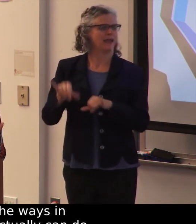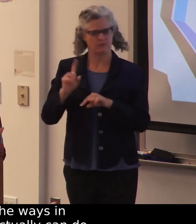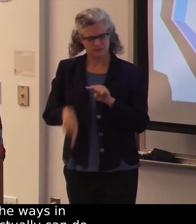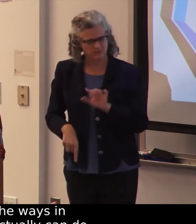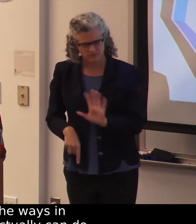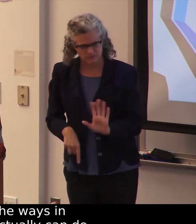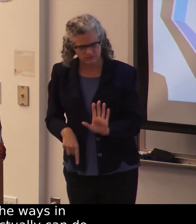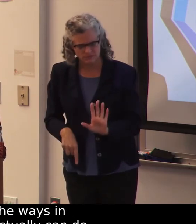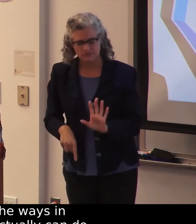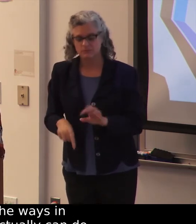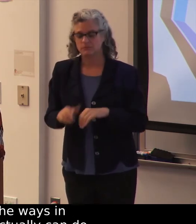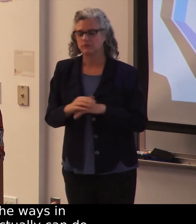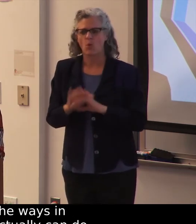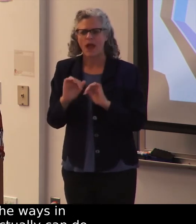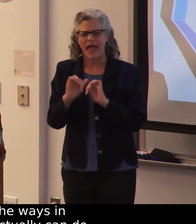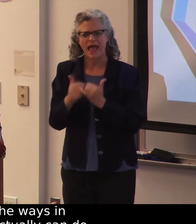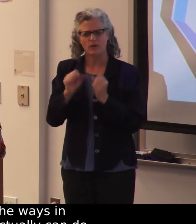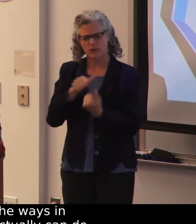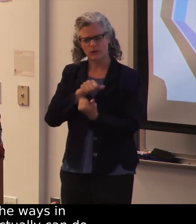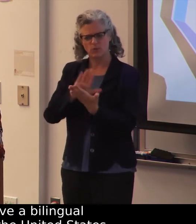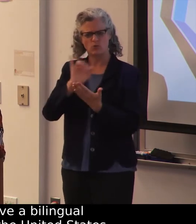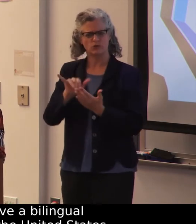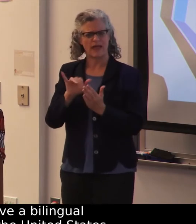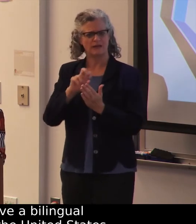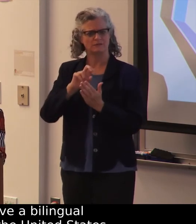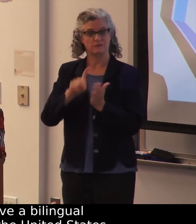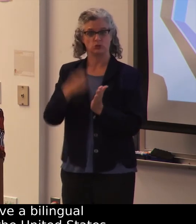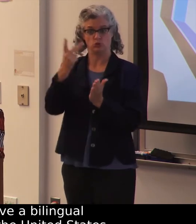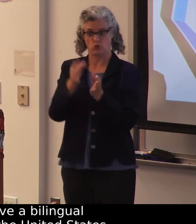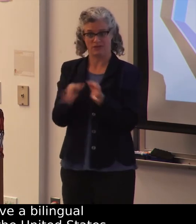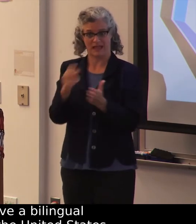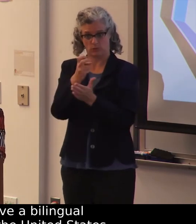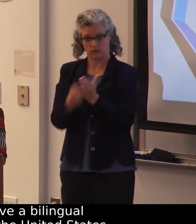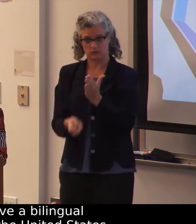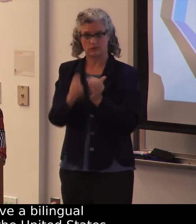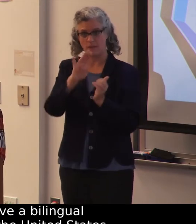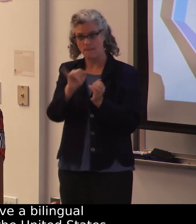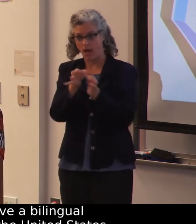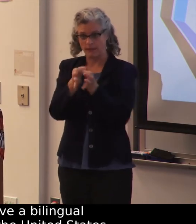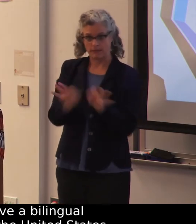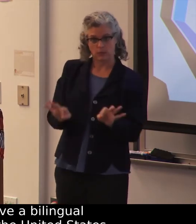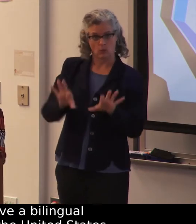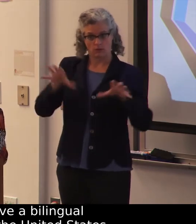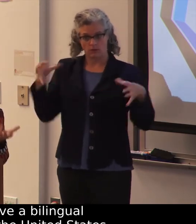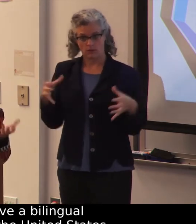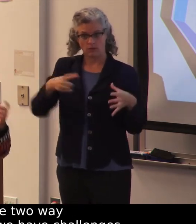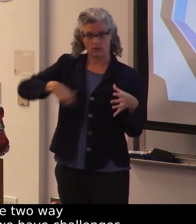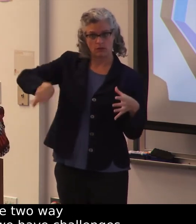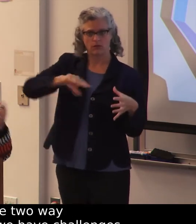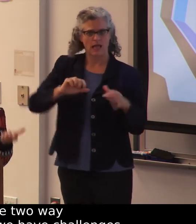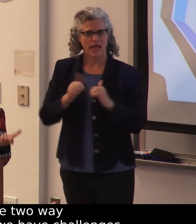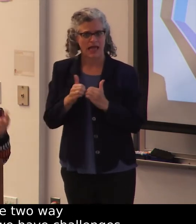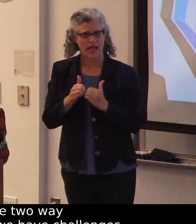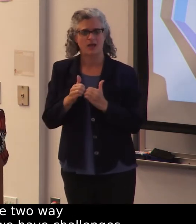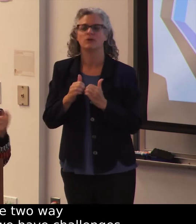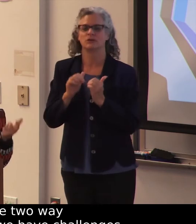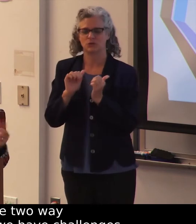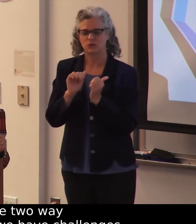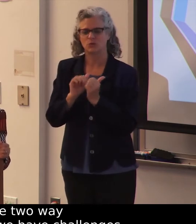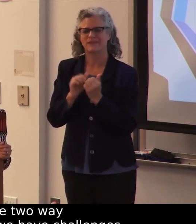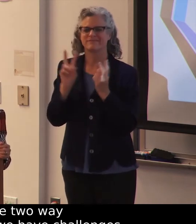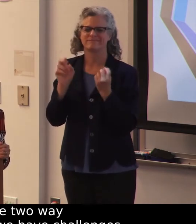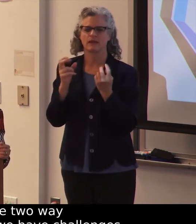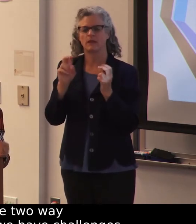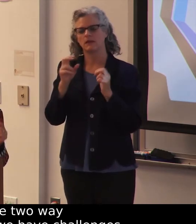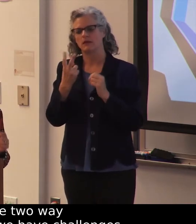ways in which we actually can do this well, make certain that we have a bilingual population in the United States, is